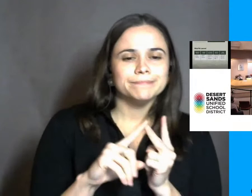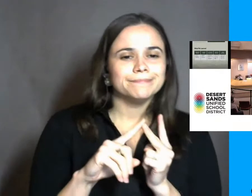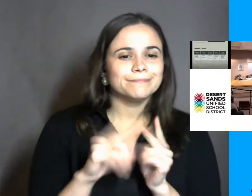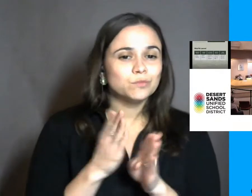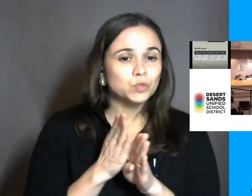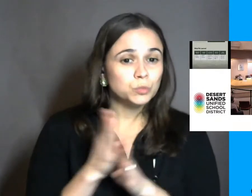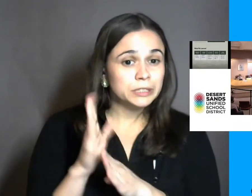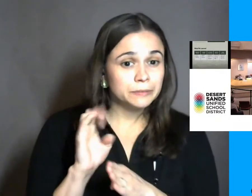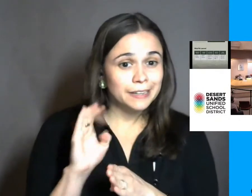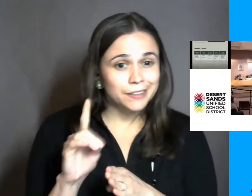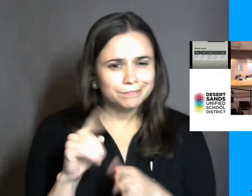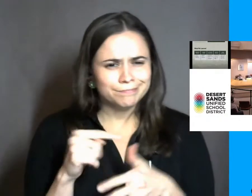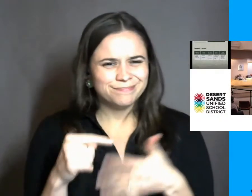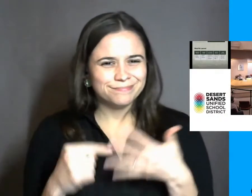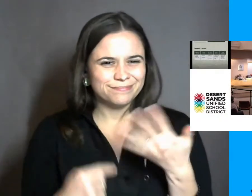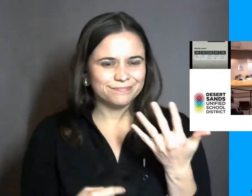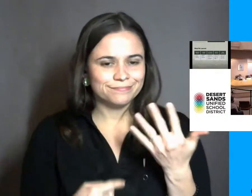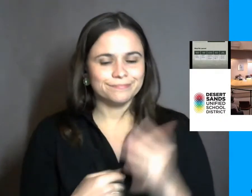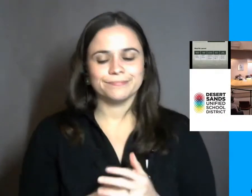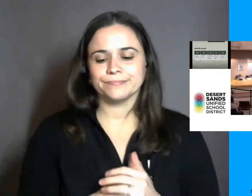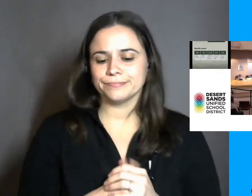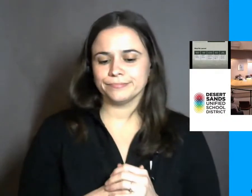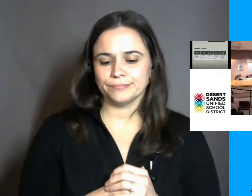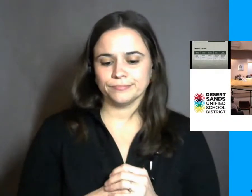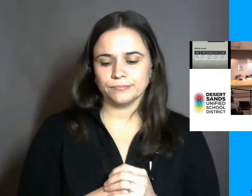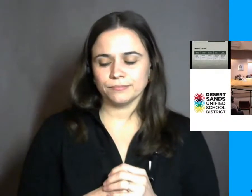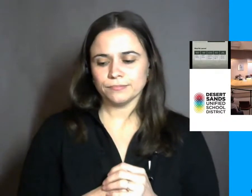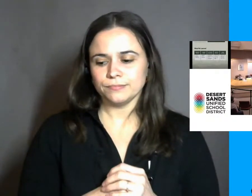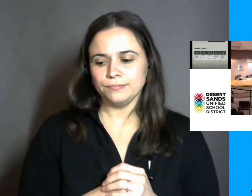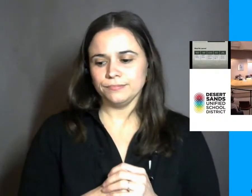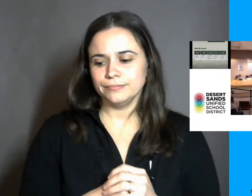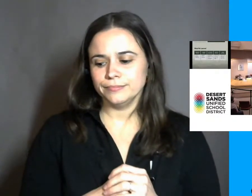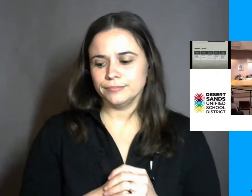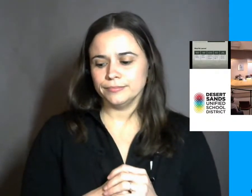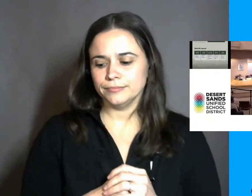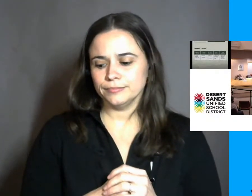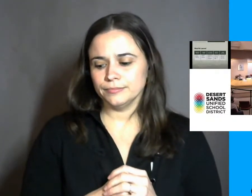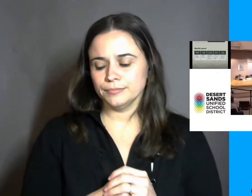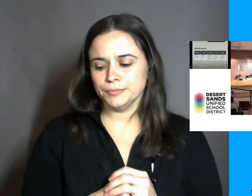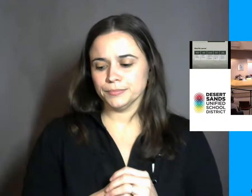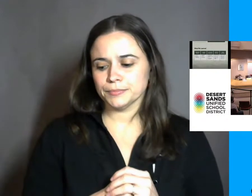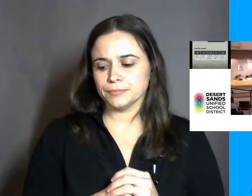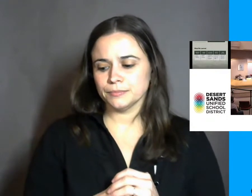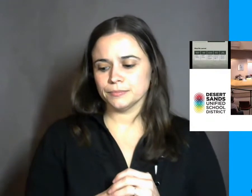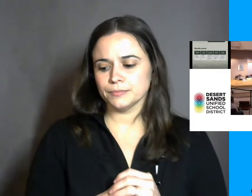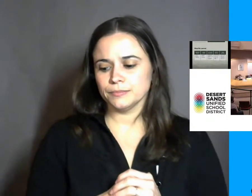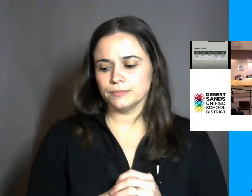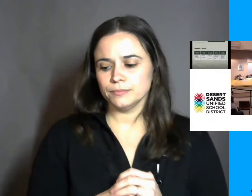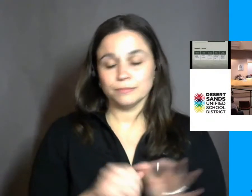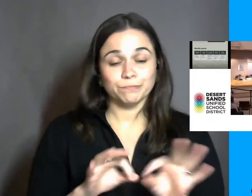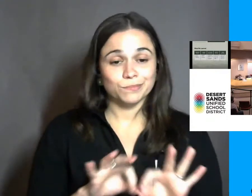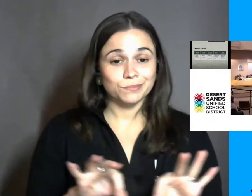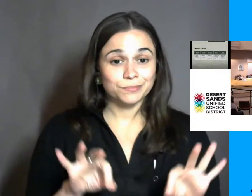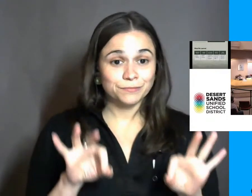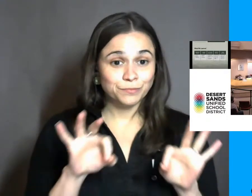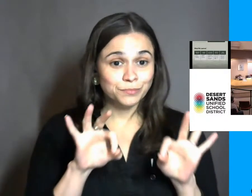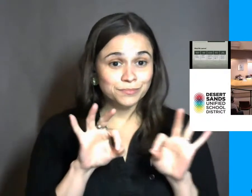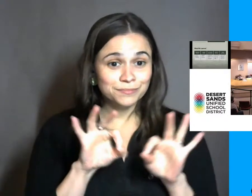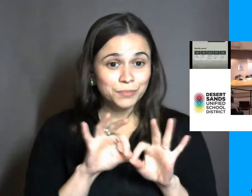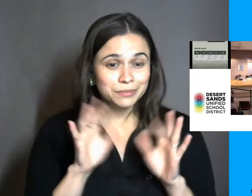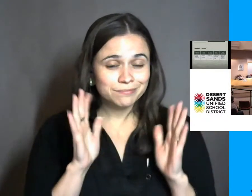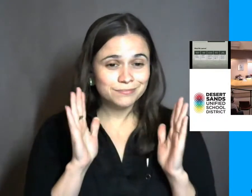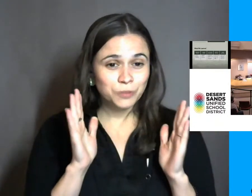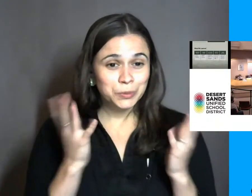Stakeholders really want to see innovation spaces, spaces that support STEM education, looking at opportunities